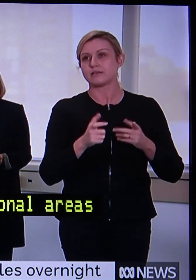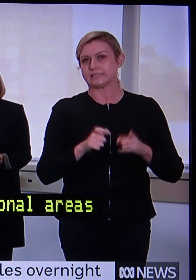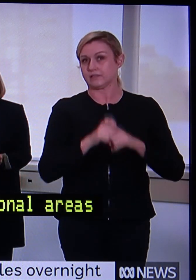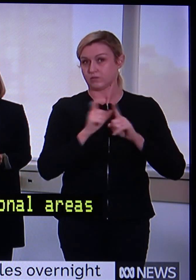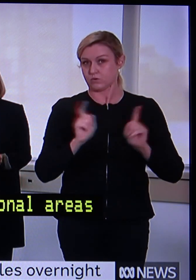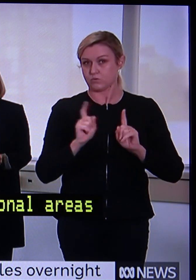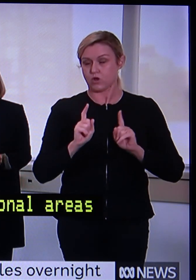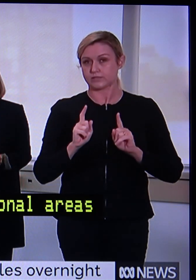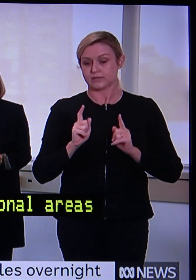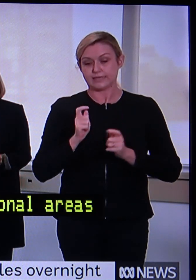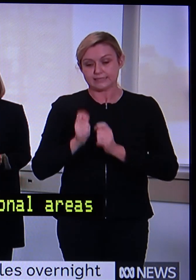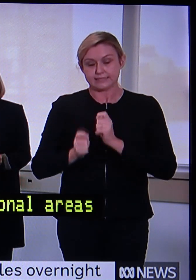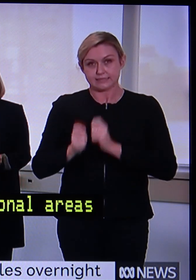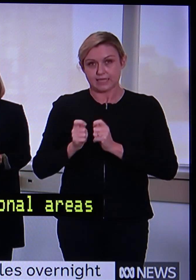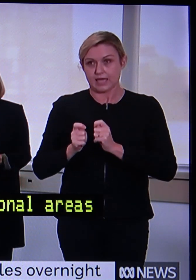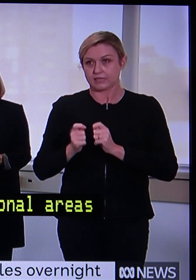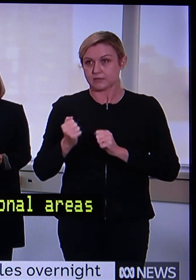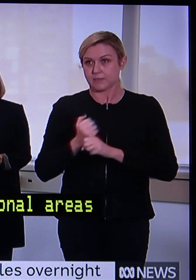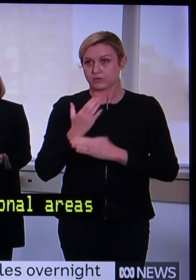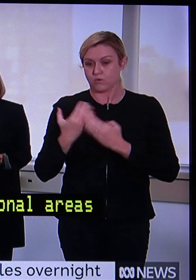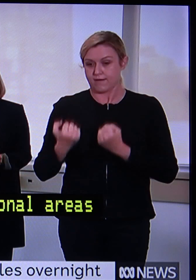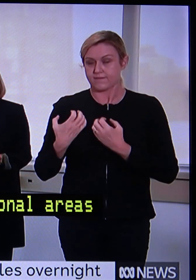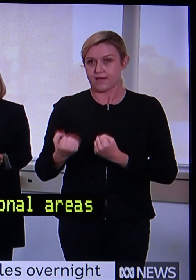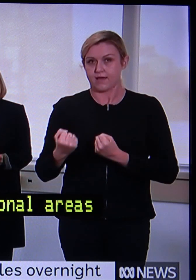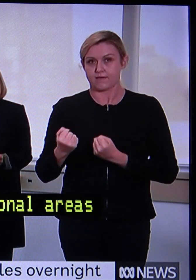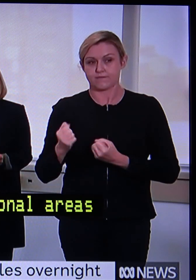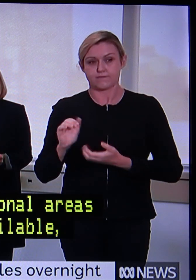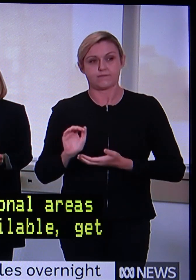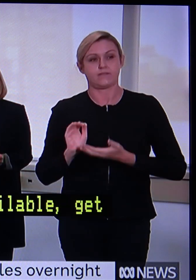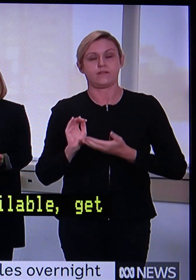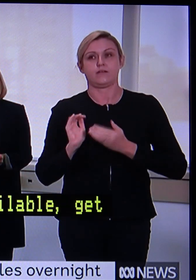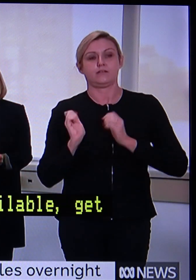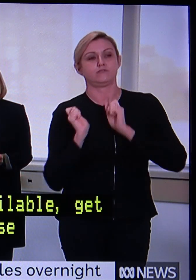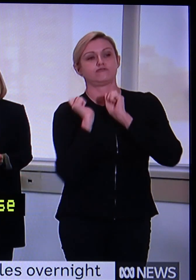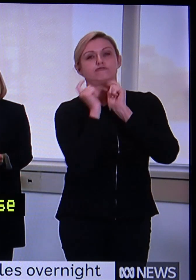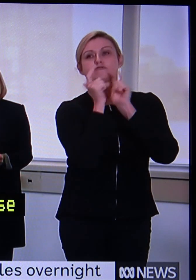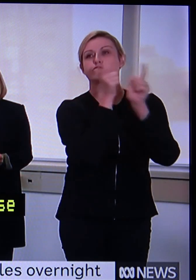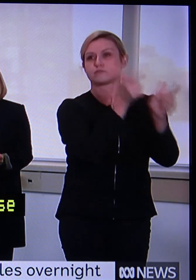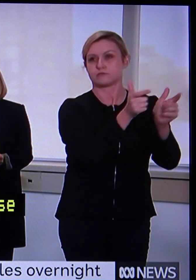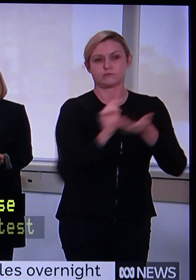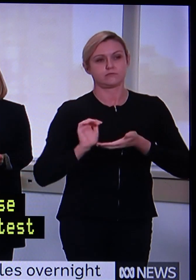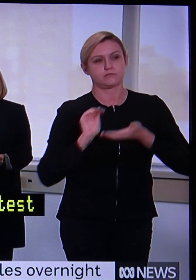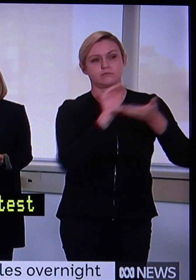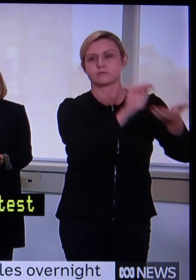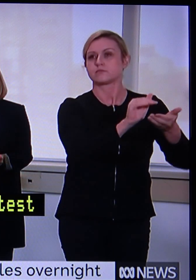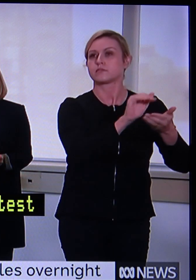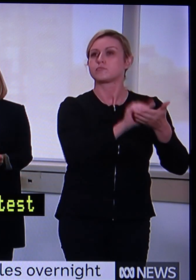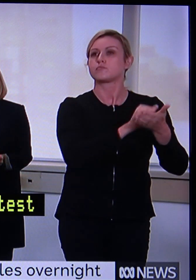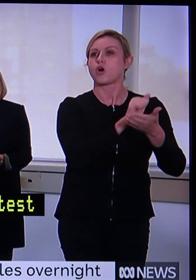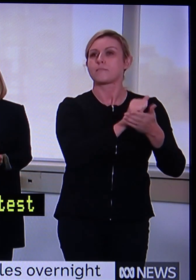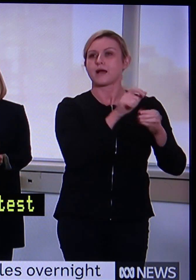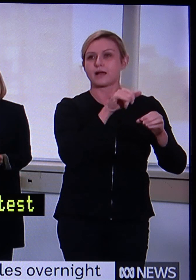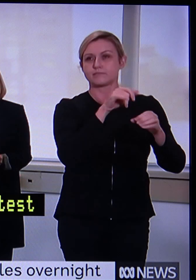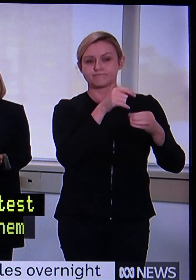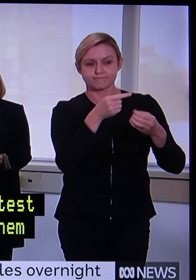tests available, not these particular ones, but get tests available, and then get them transferred to the appropriate laboratory to